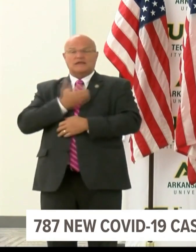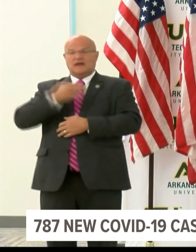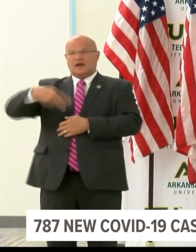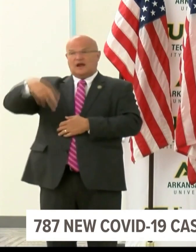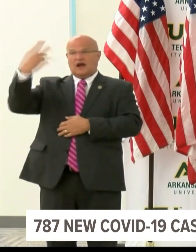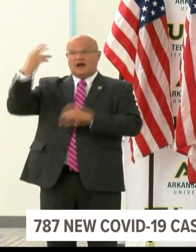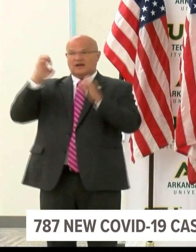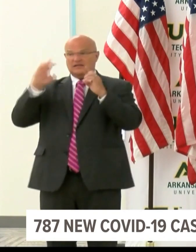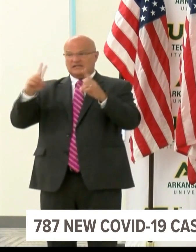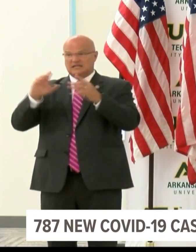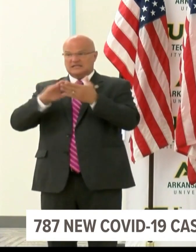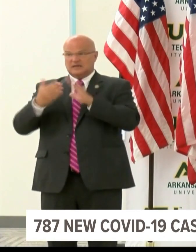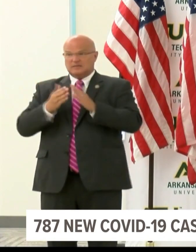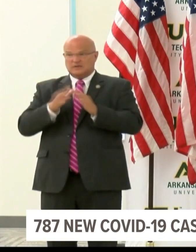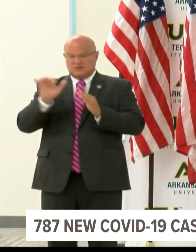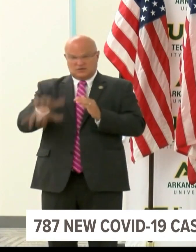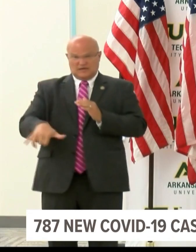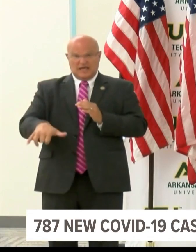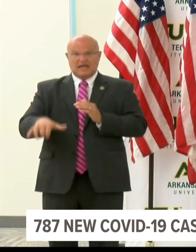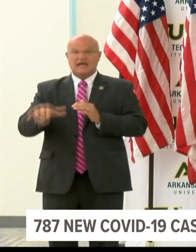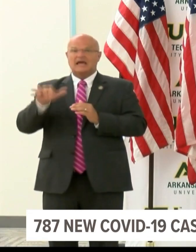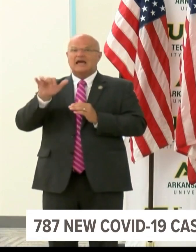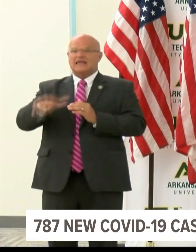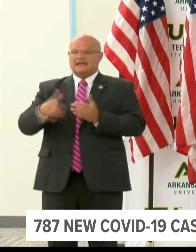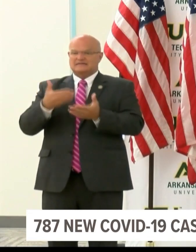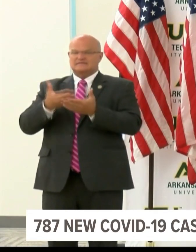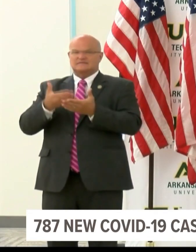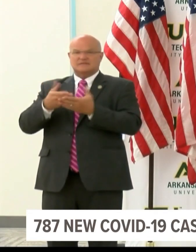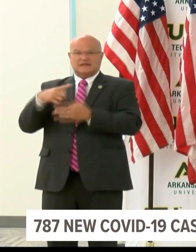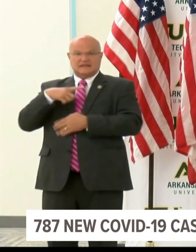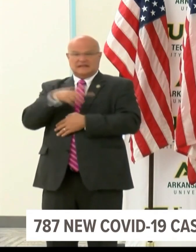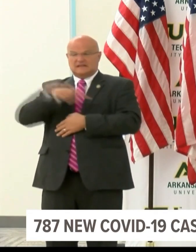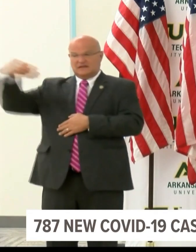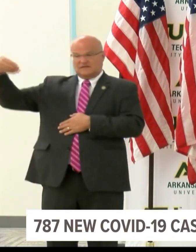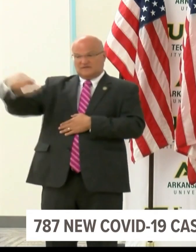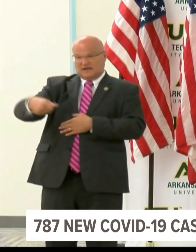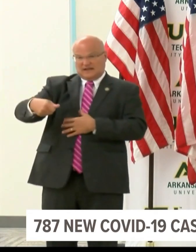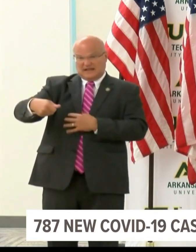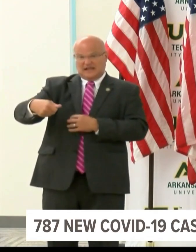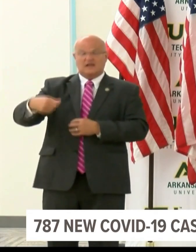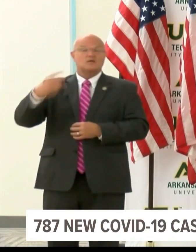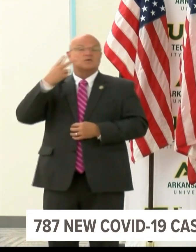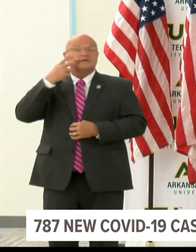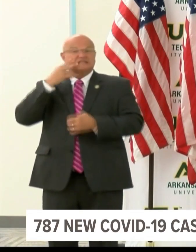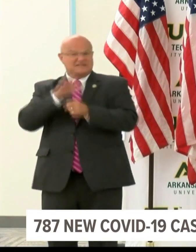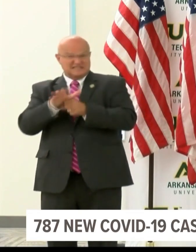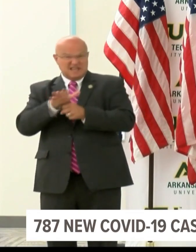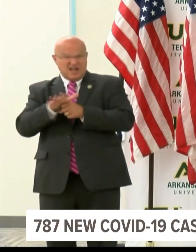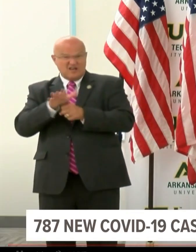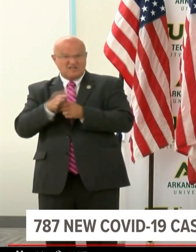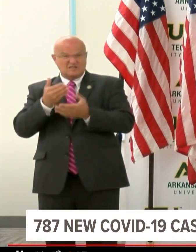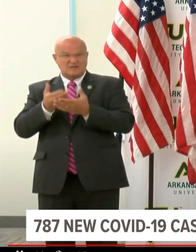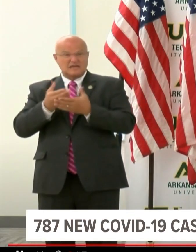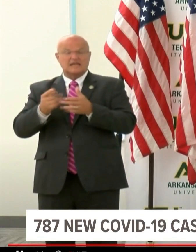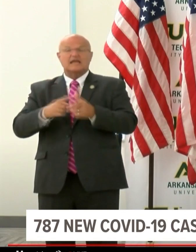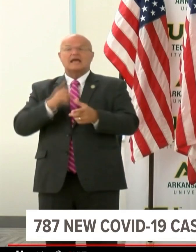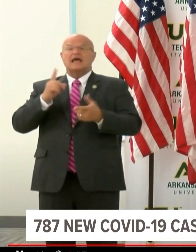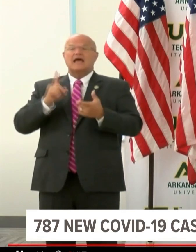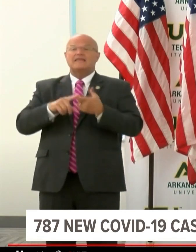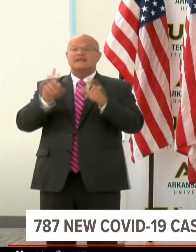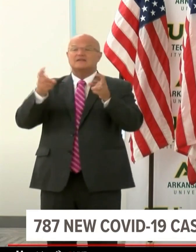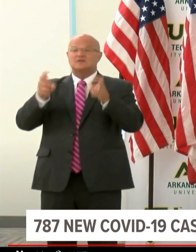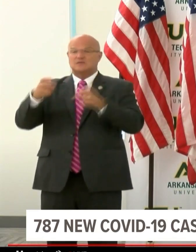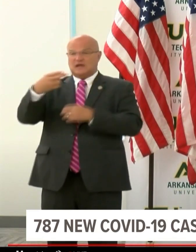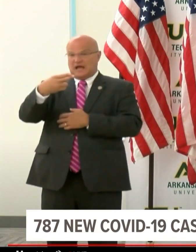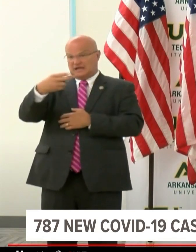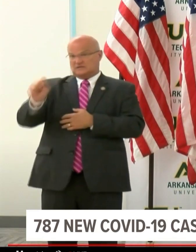ed community to do that, and that's been funded by the legislature. We'll see if it's enough. And then in terms of our